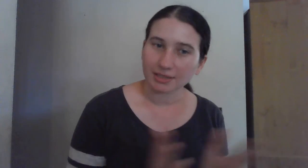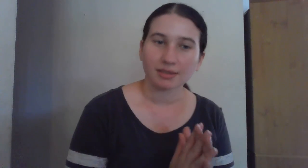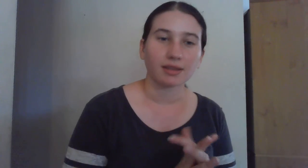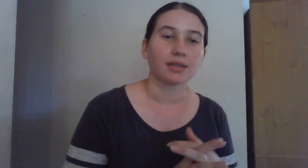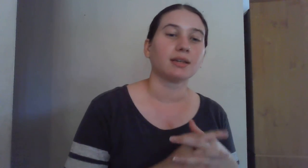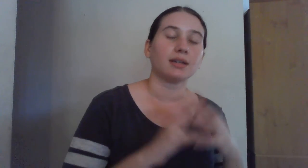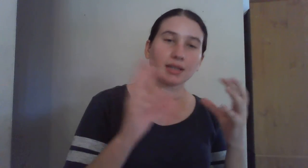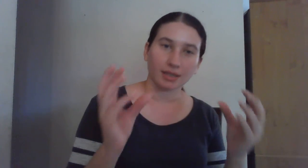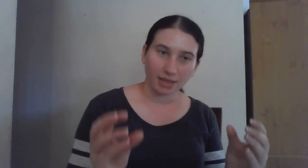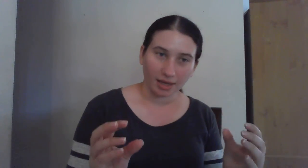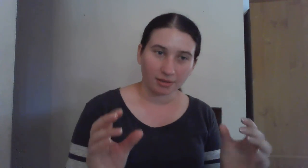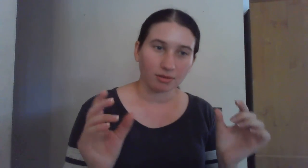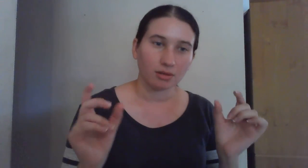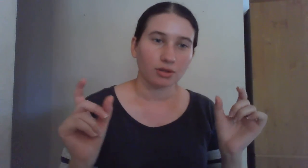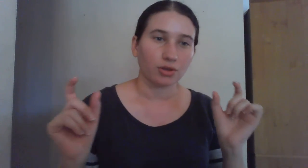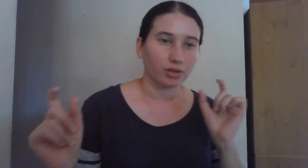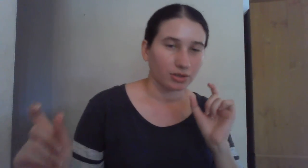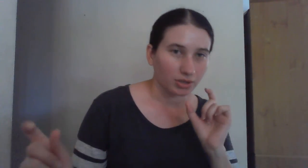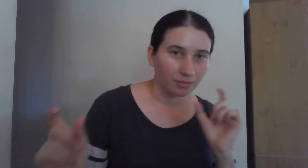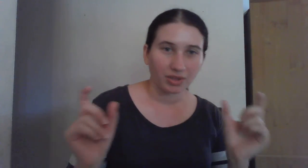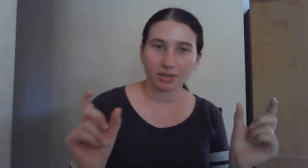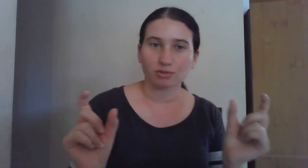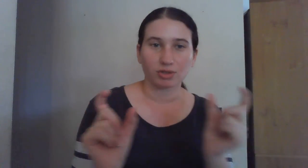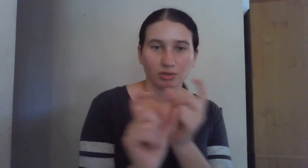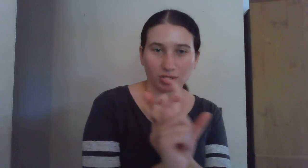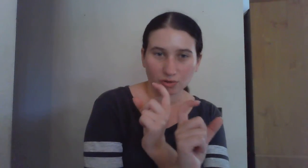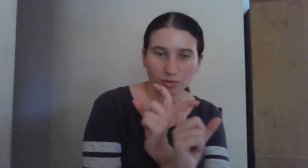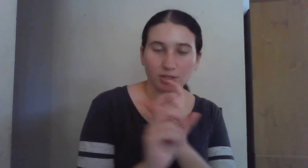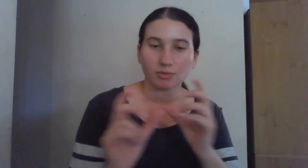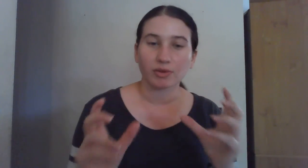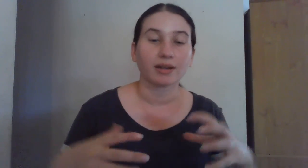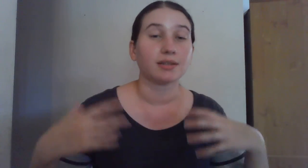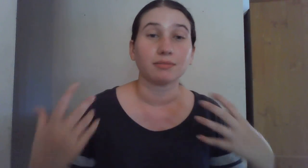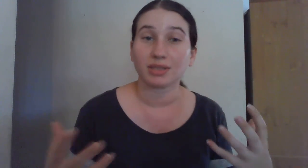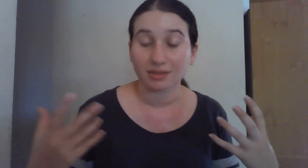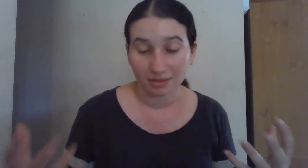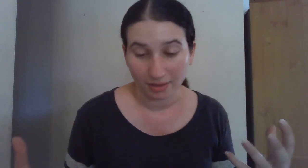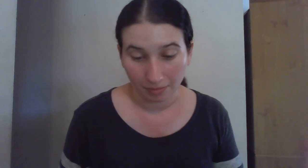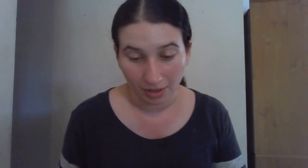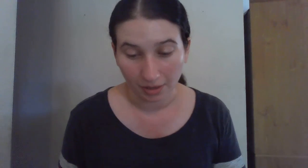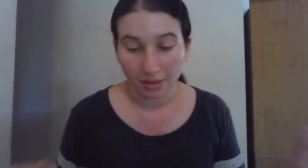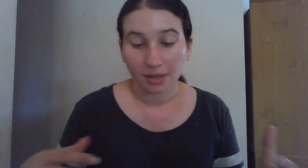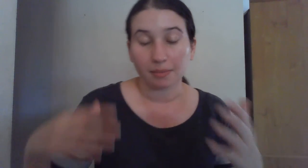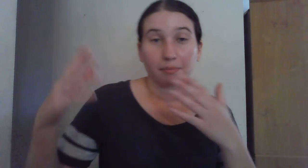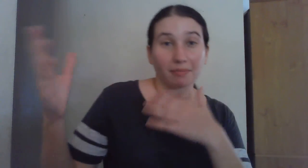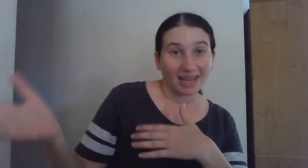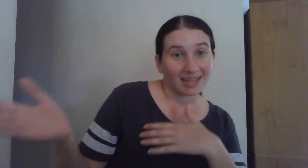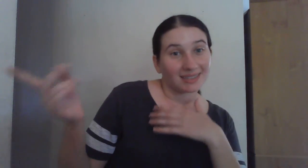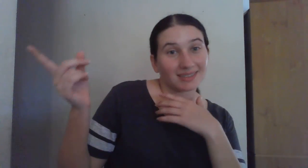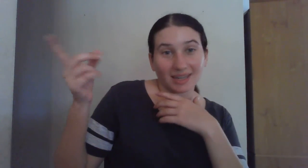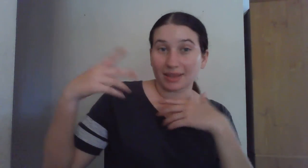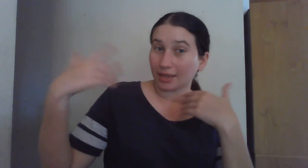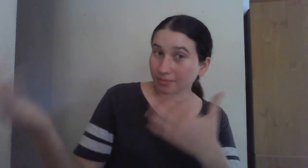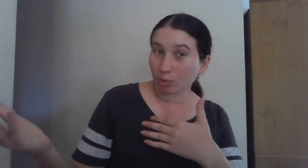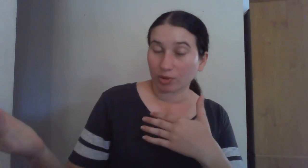That's the thing, yet again, there are some things where you can switch them around and it means the same thing. Man and then